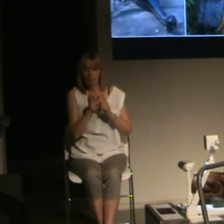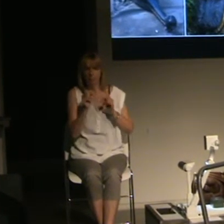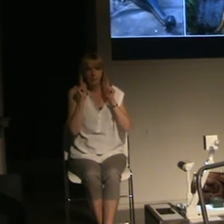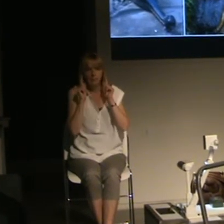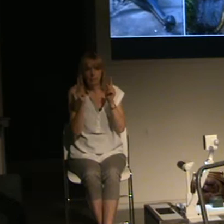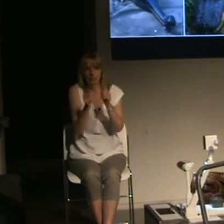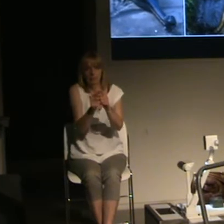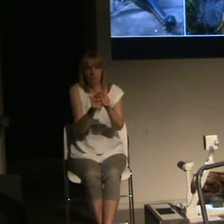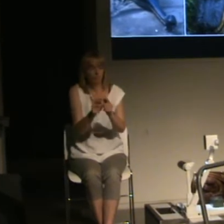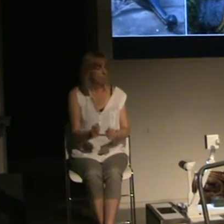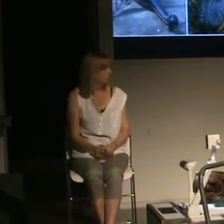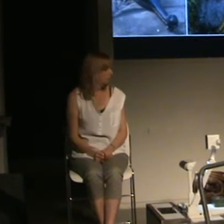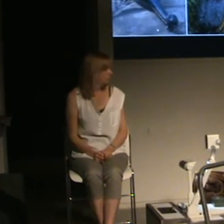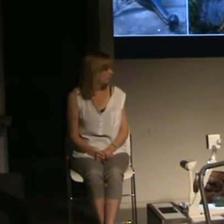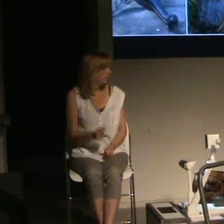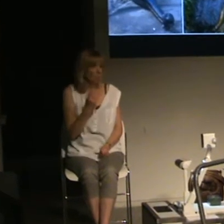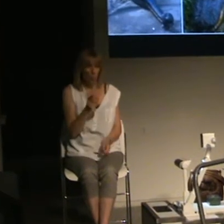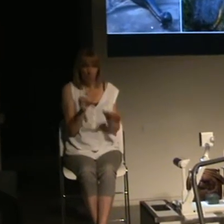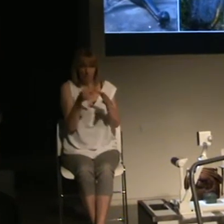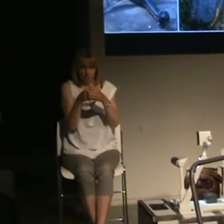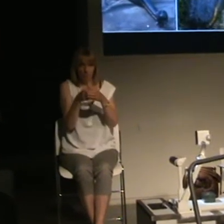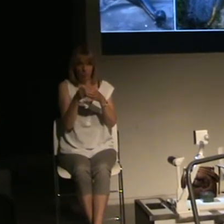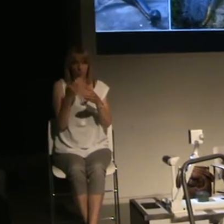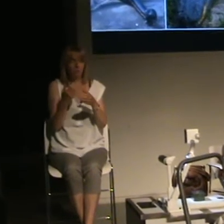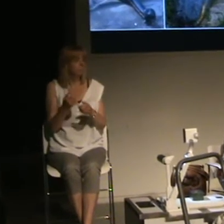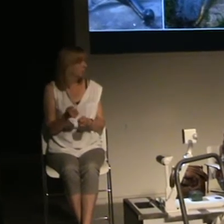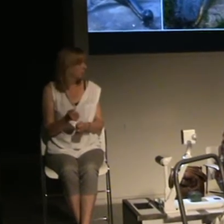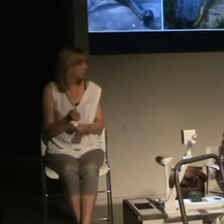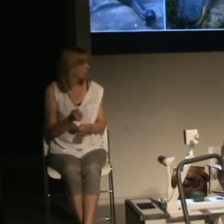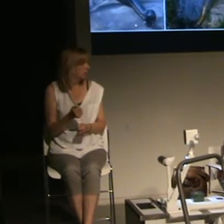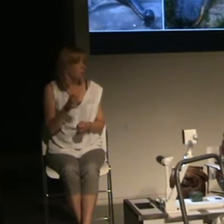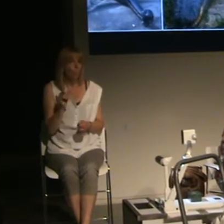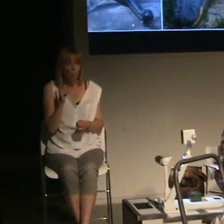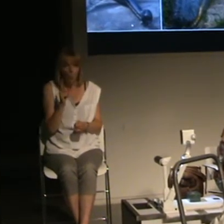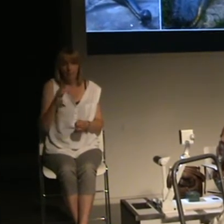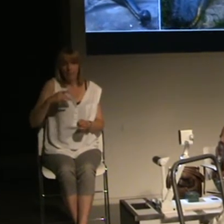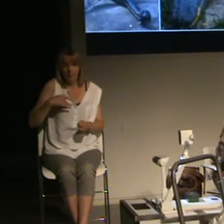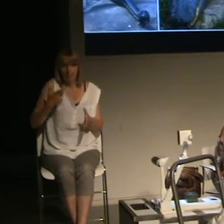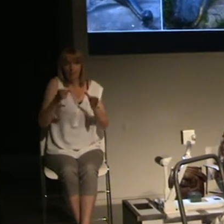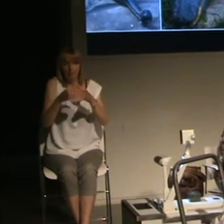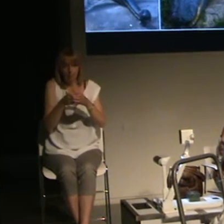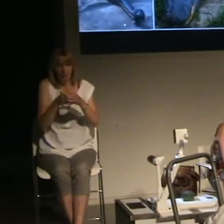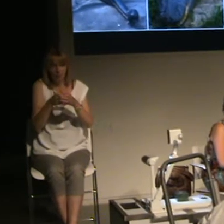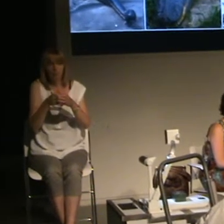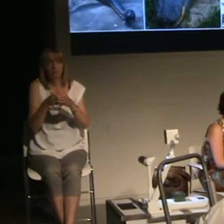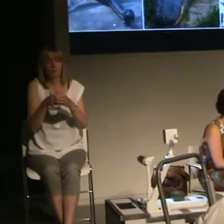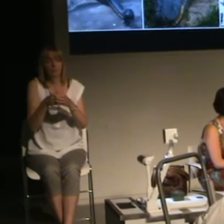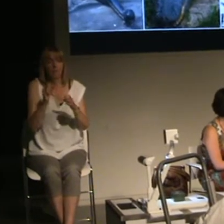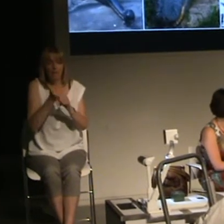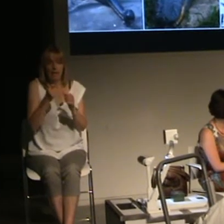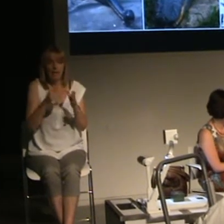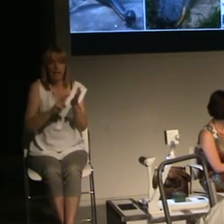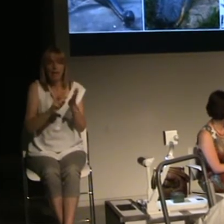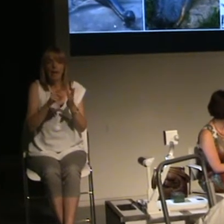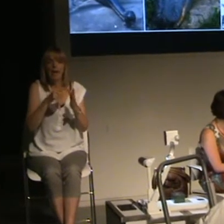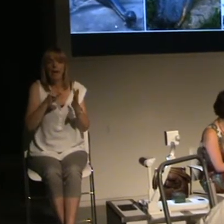one species of this animal you can see there on the left? Today there's only one living species of gavial, and the false gavials, which we've